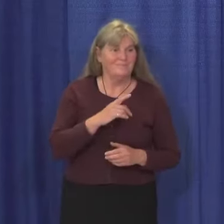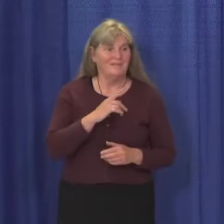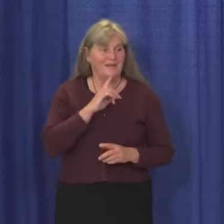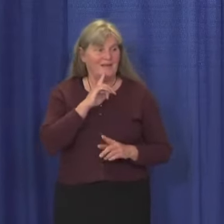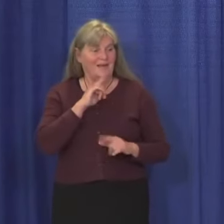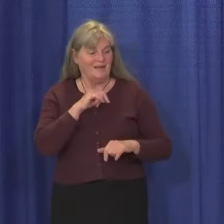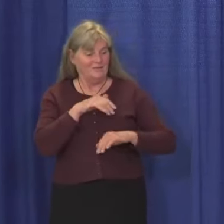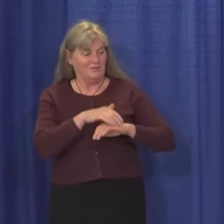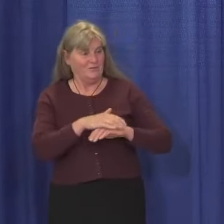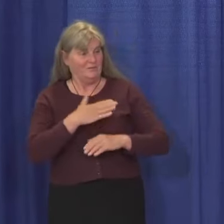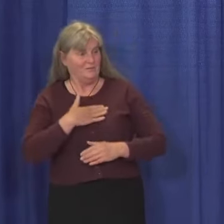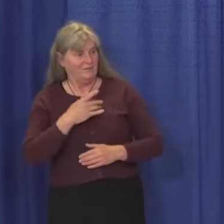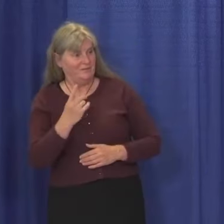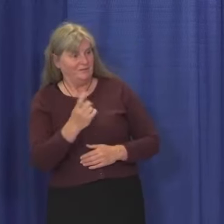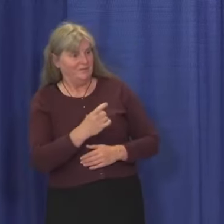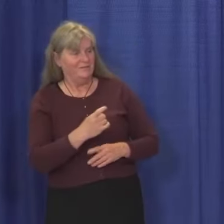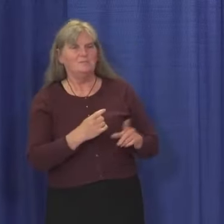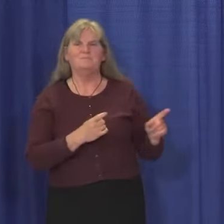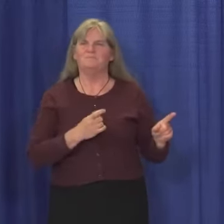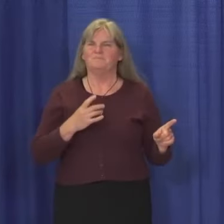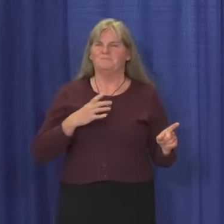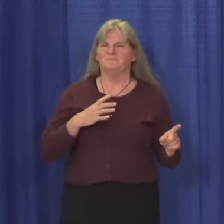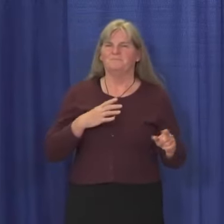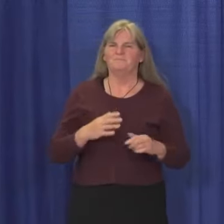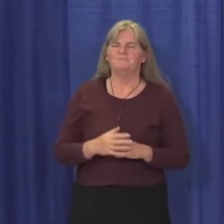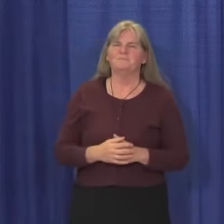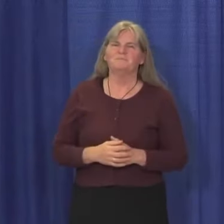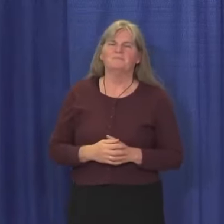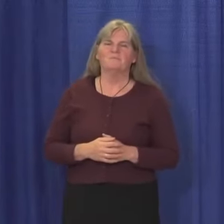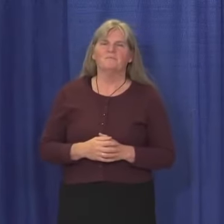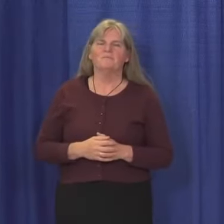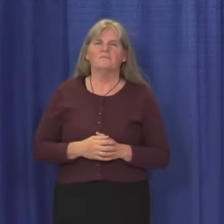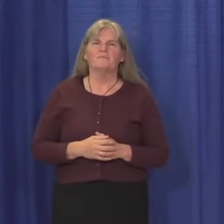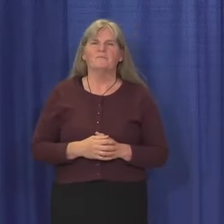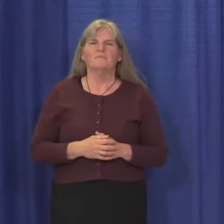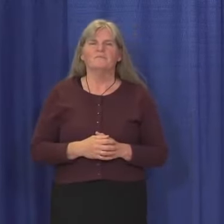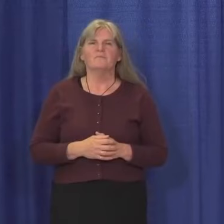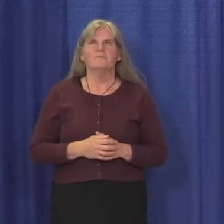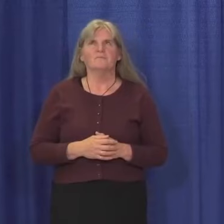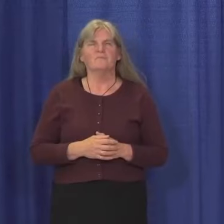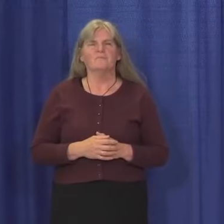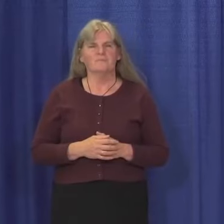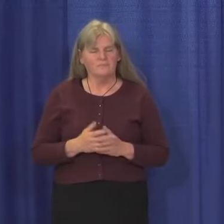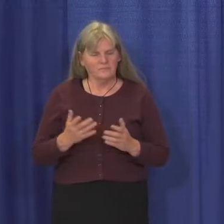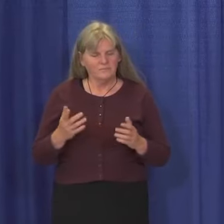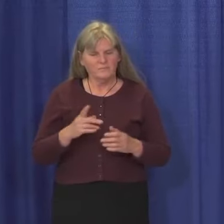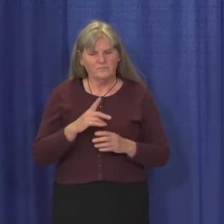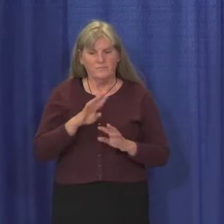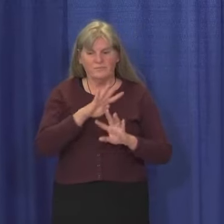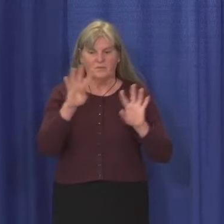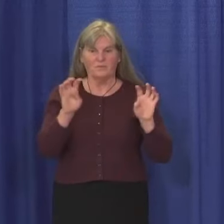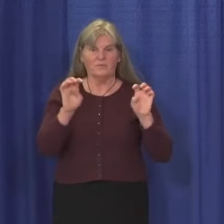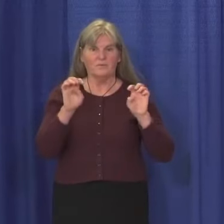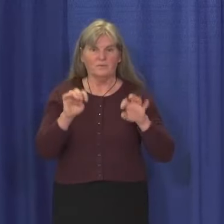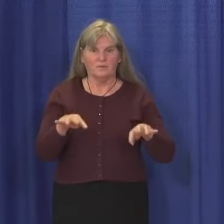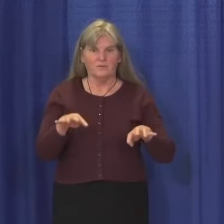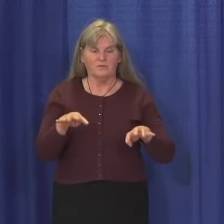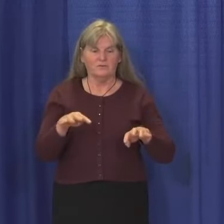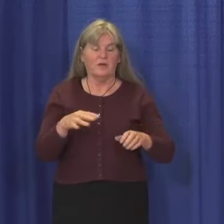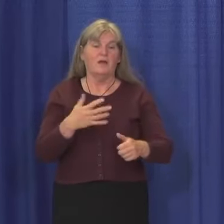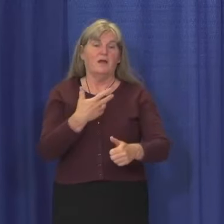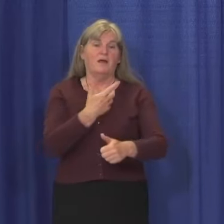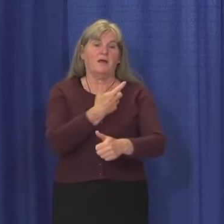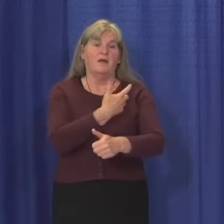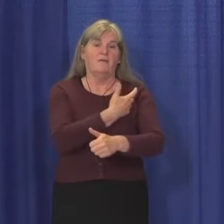that in English, please? Sure. You know, the eternal question of vaccine passports for